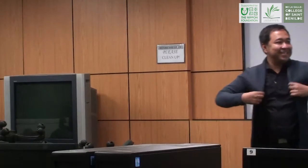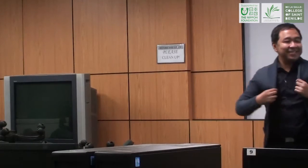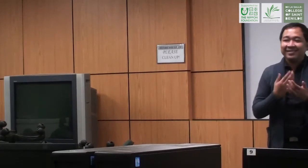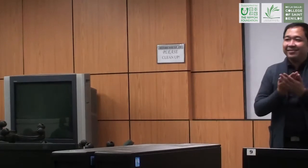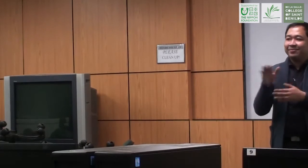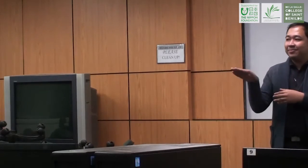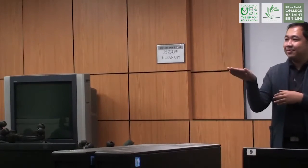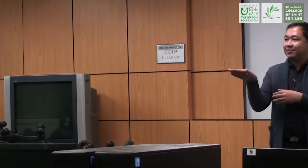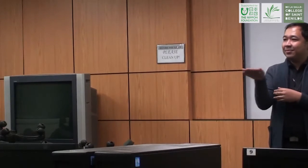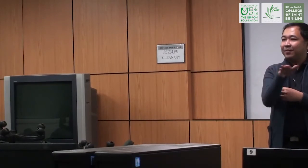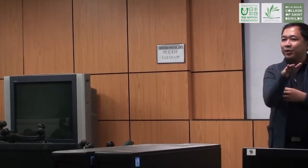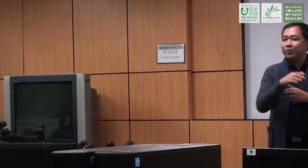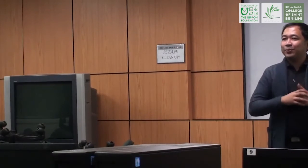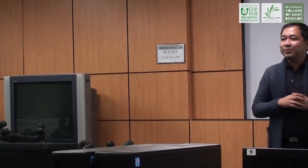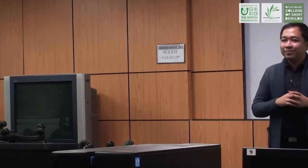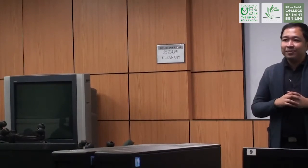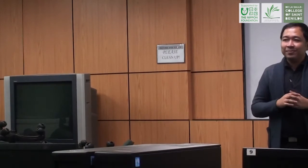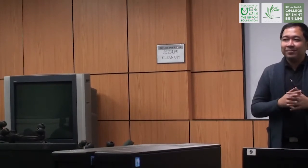Good afternoon.